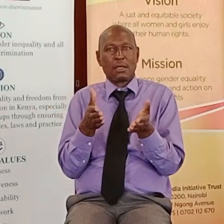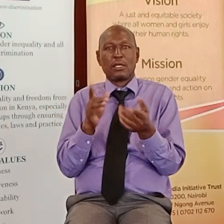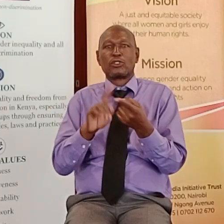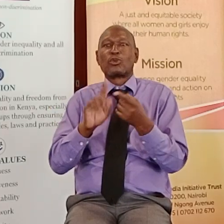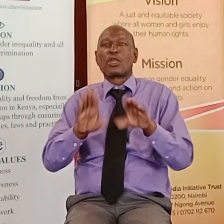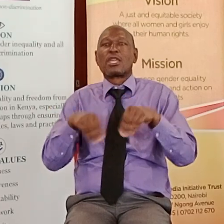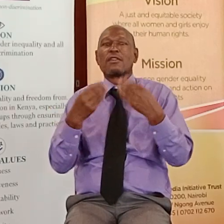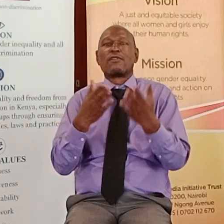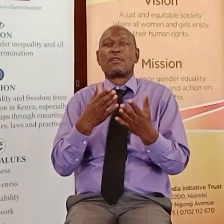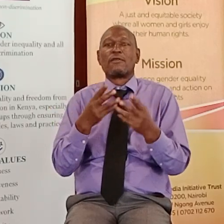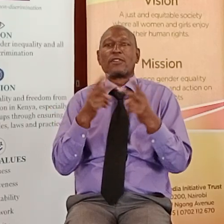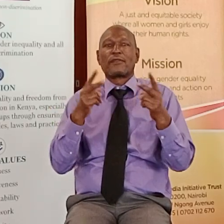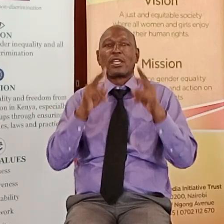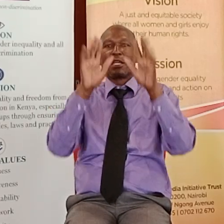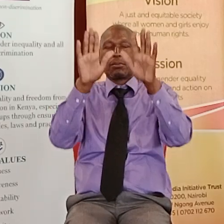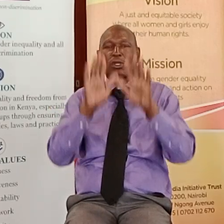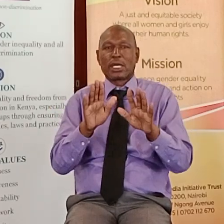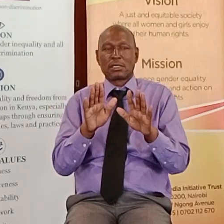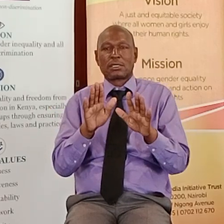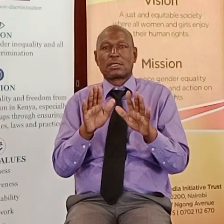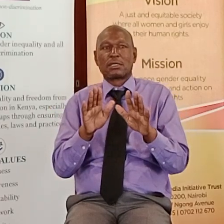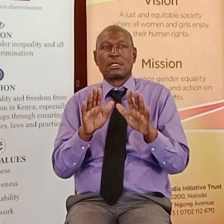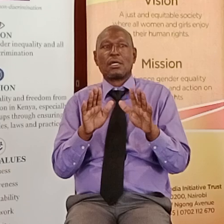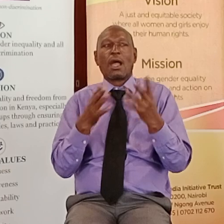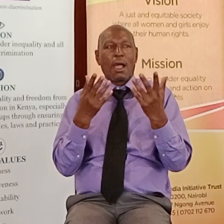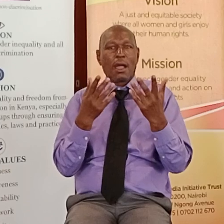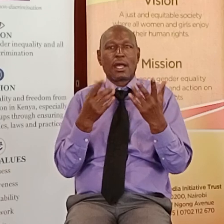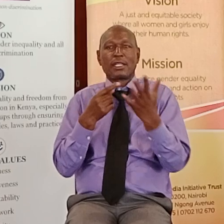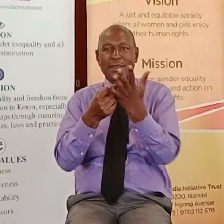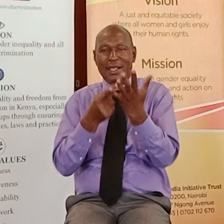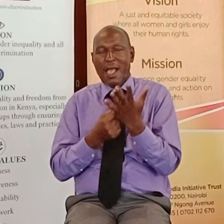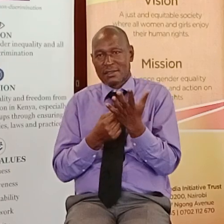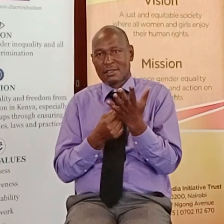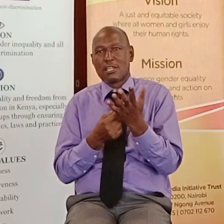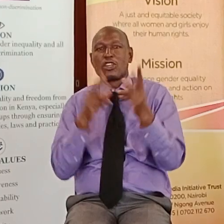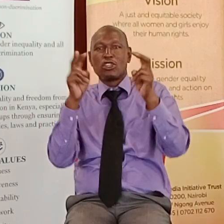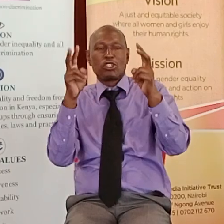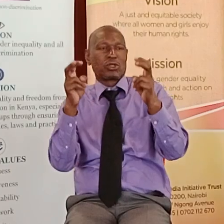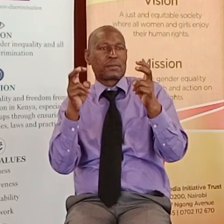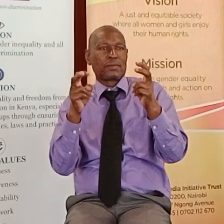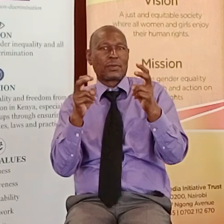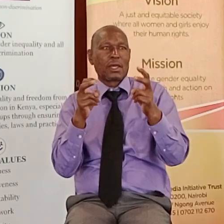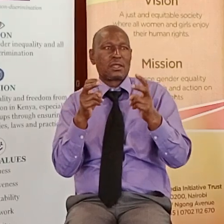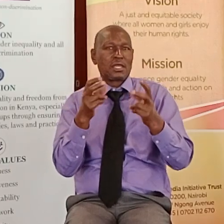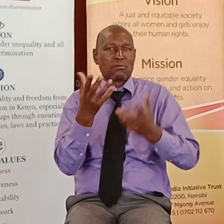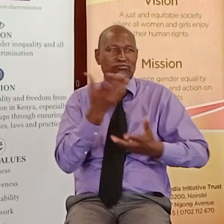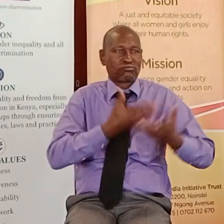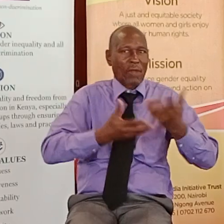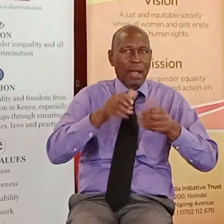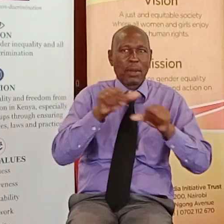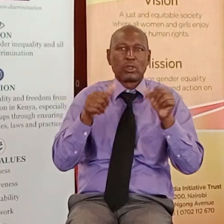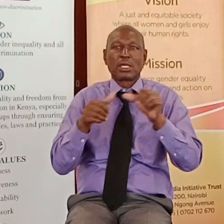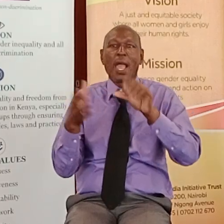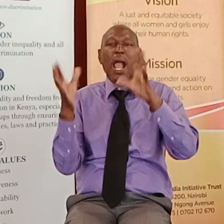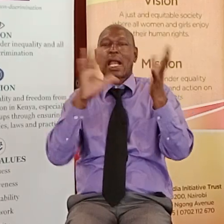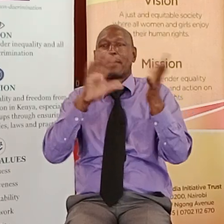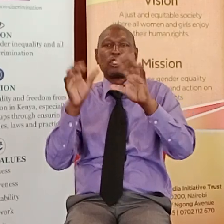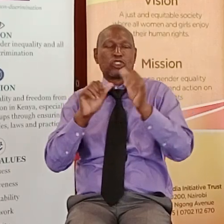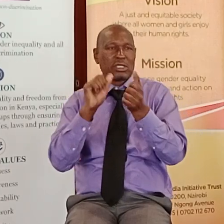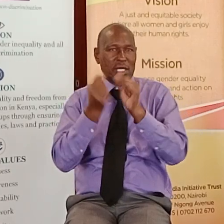very important conversation. As we are all aware, the conversation around climate change is very current. It